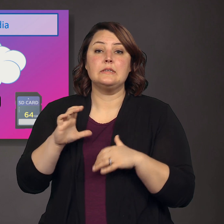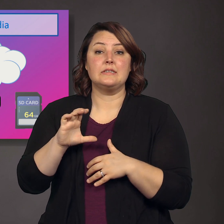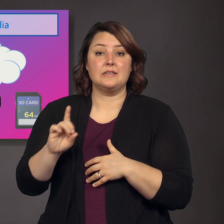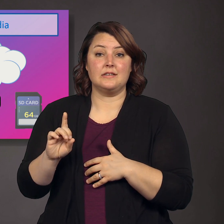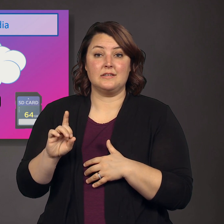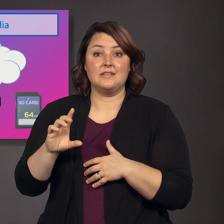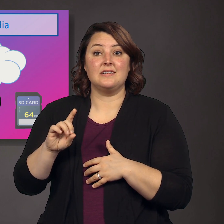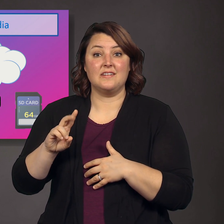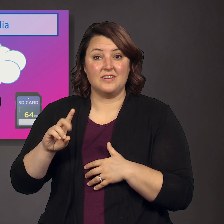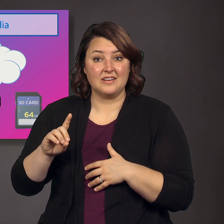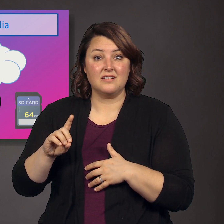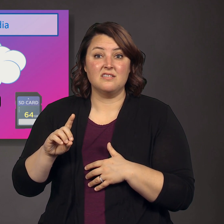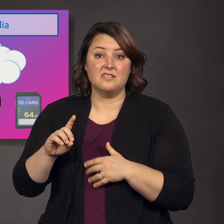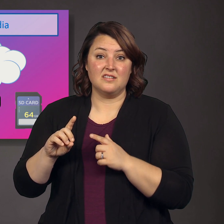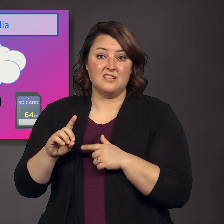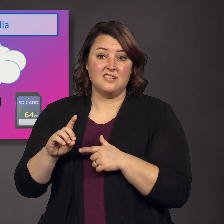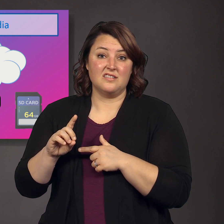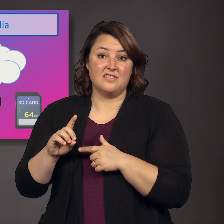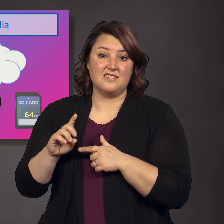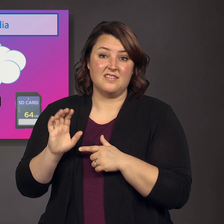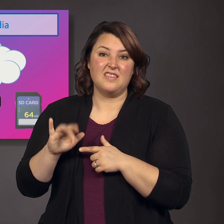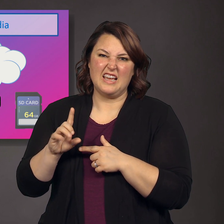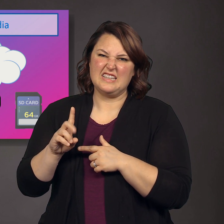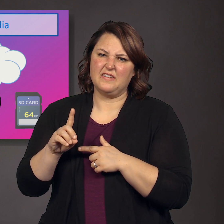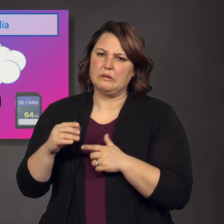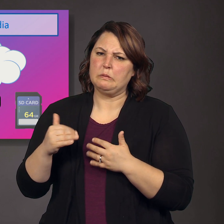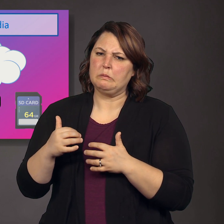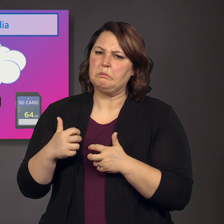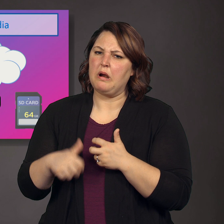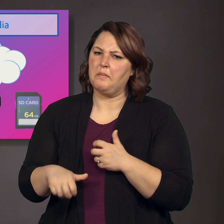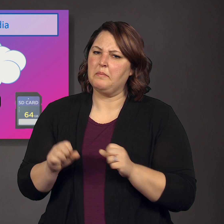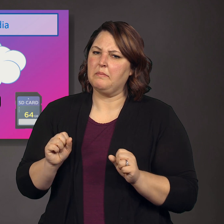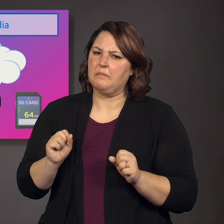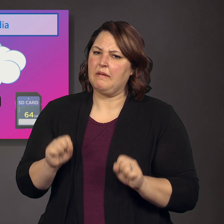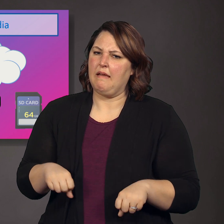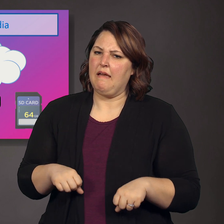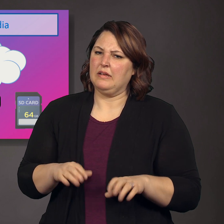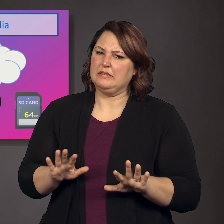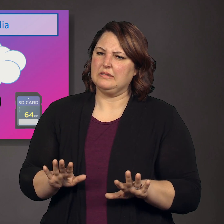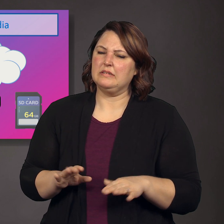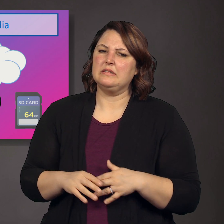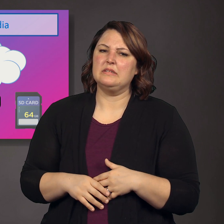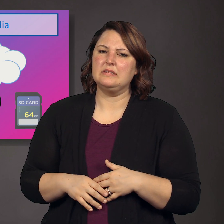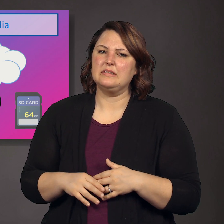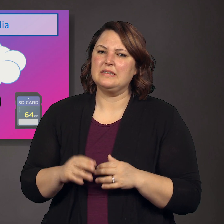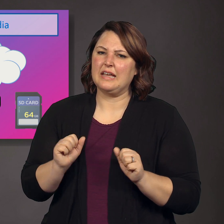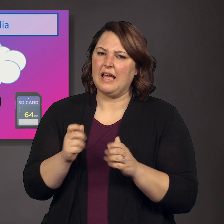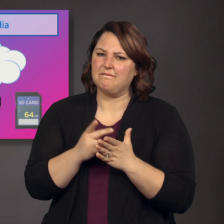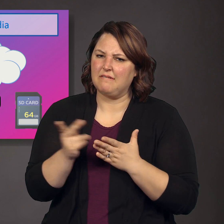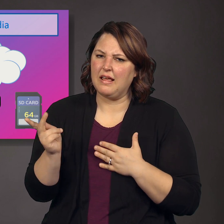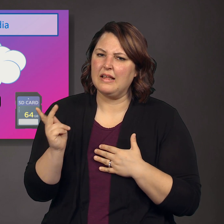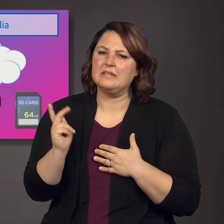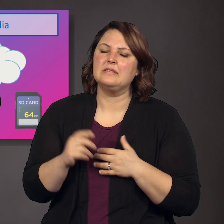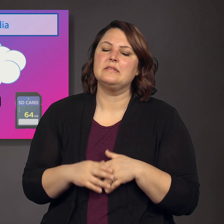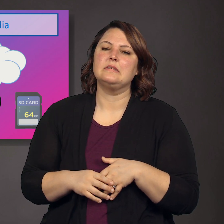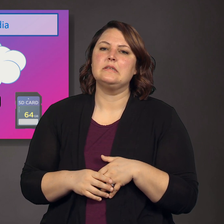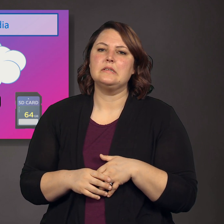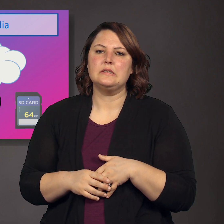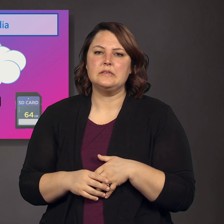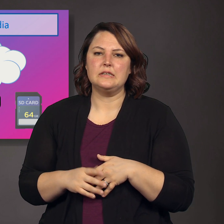DVDs. Now, they are problematic, or can be problematic. They do fail. I have CDs that